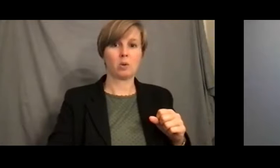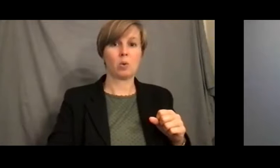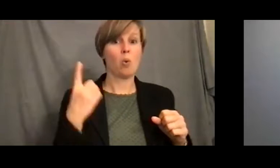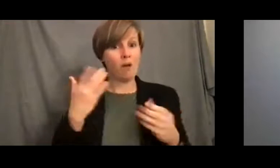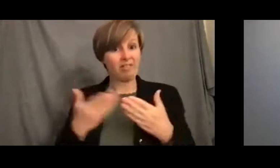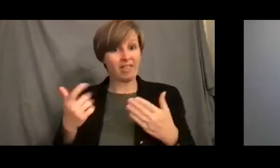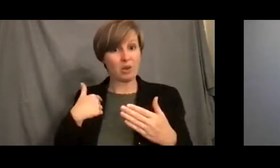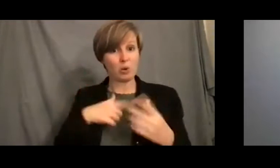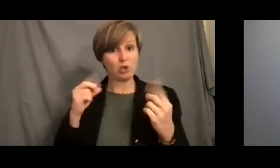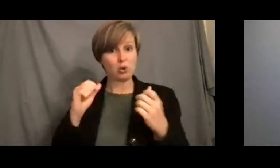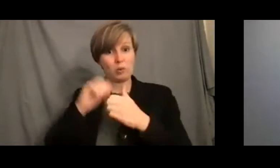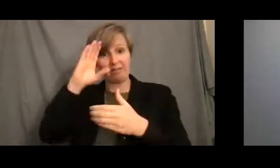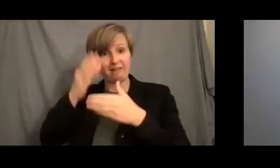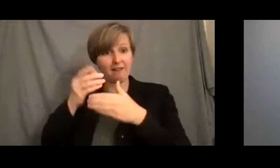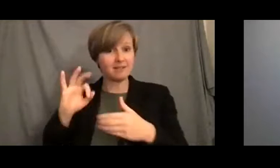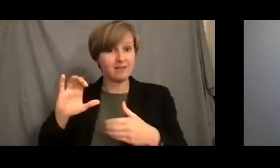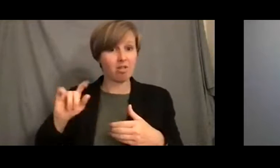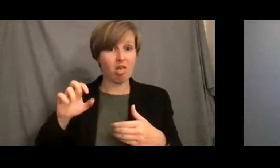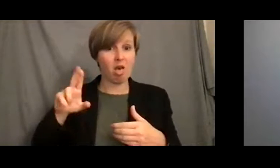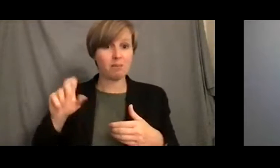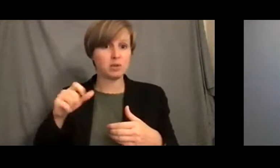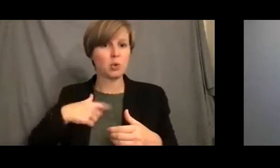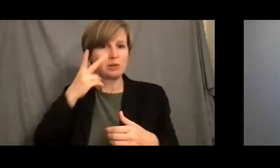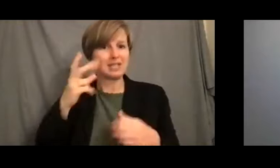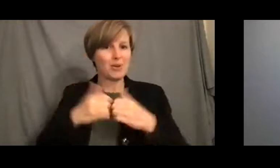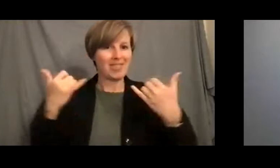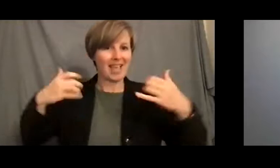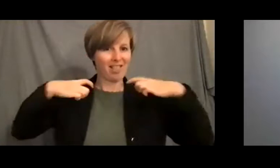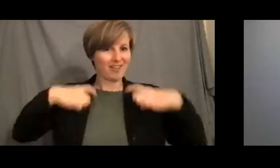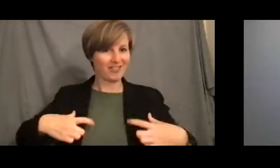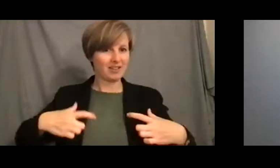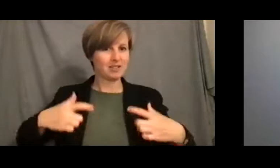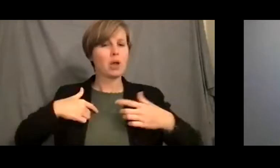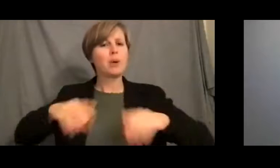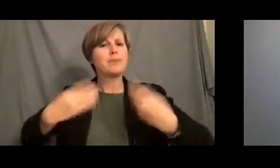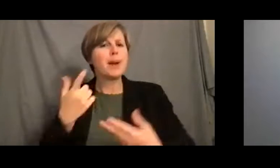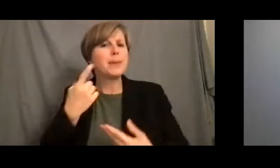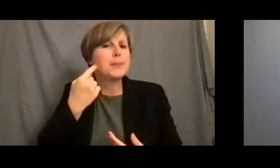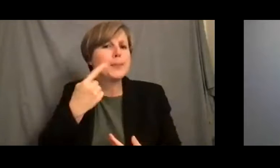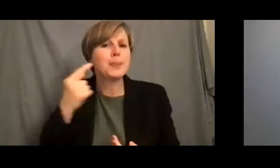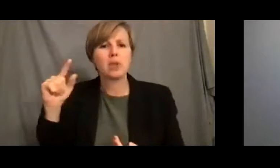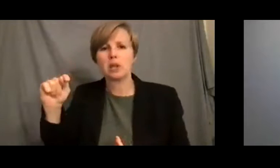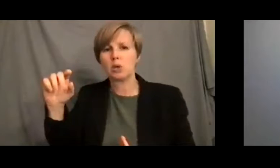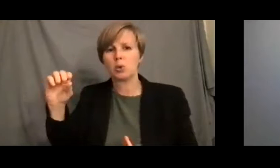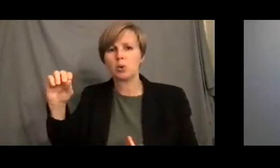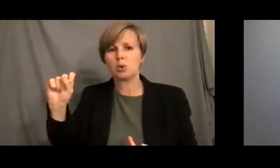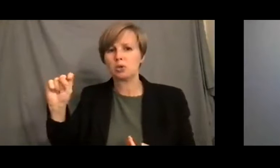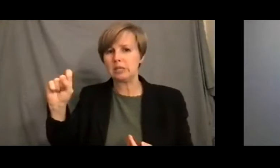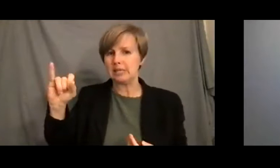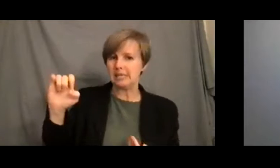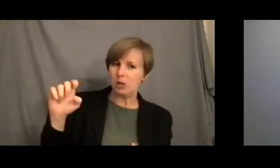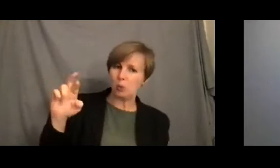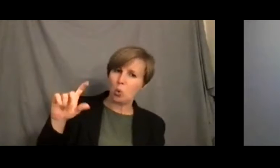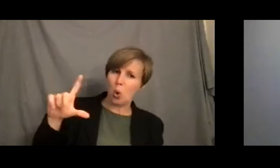we do go out and do our fundraising, you'll see us out there with the yellow vests, and we give out Tootsie Rolls. So you'll see us in front of the local Safeway